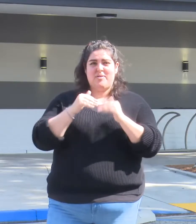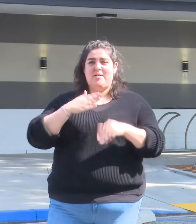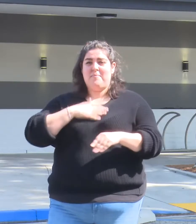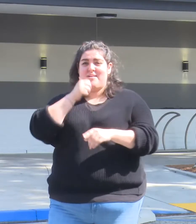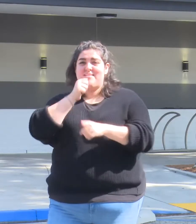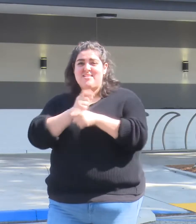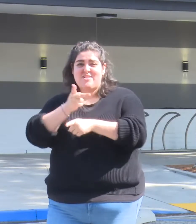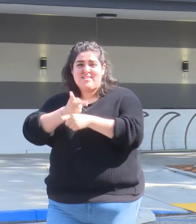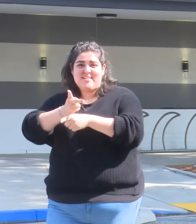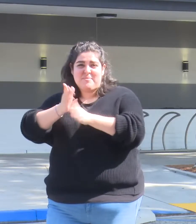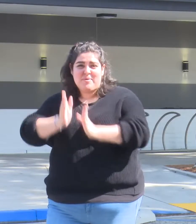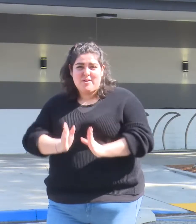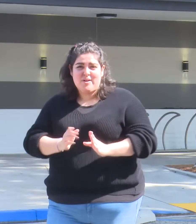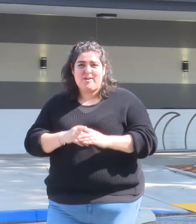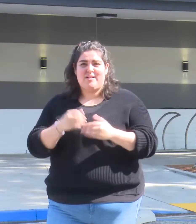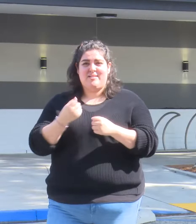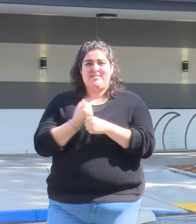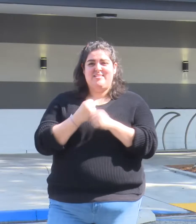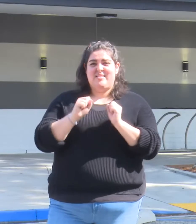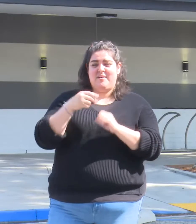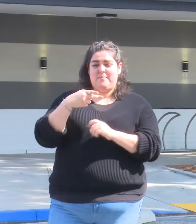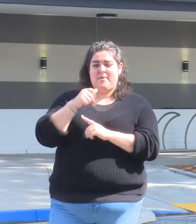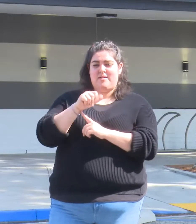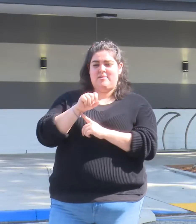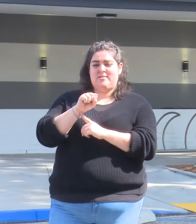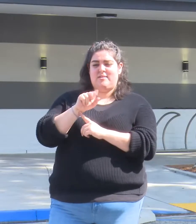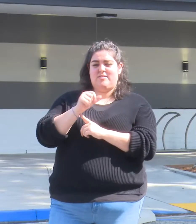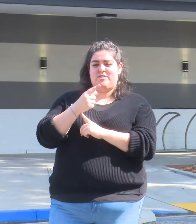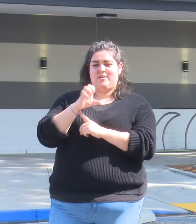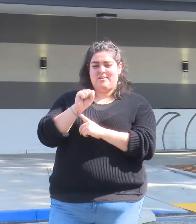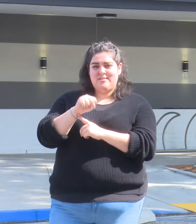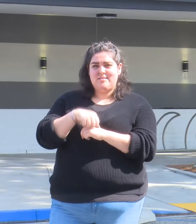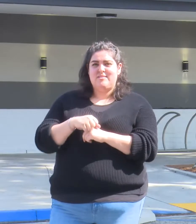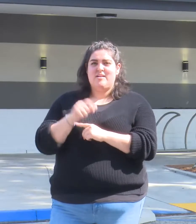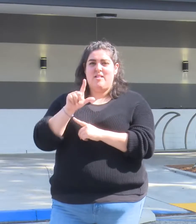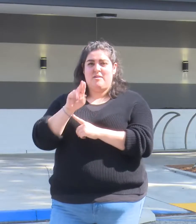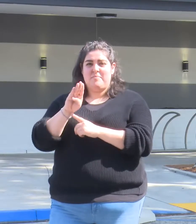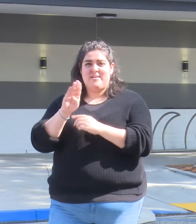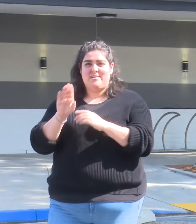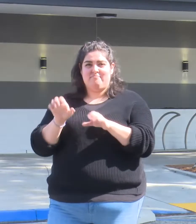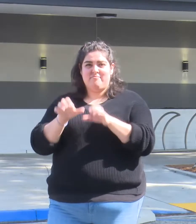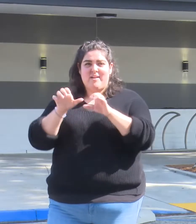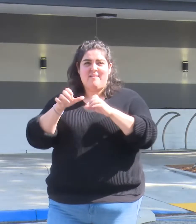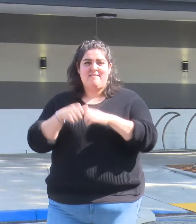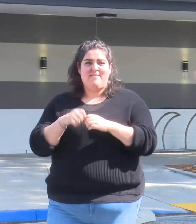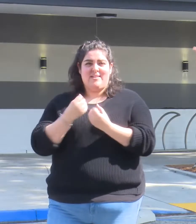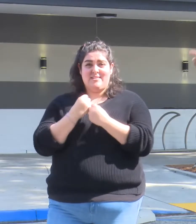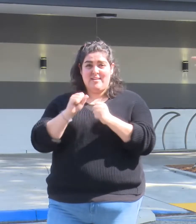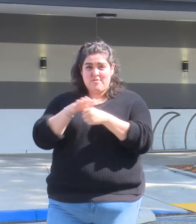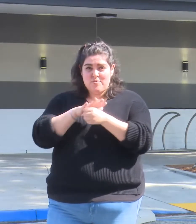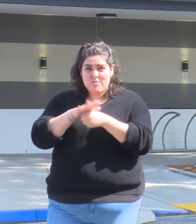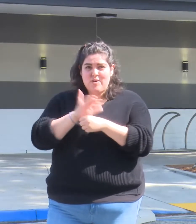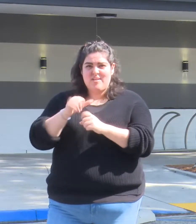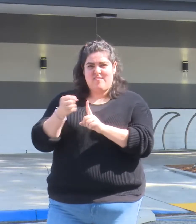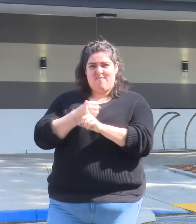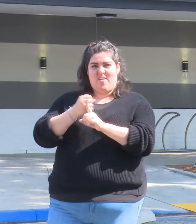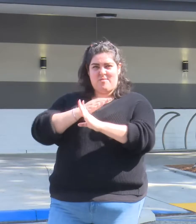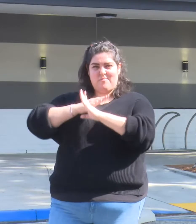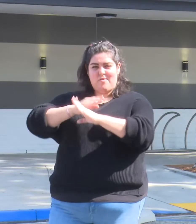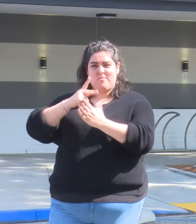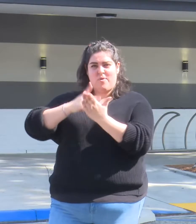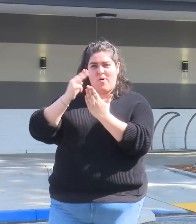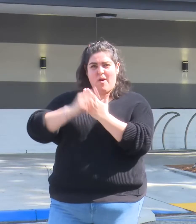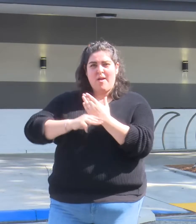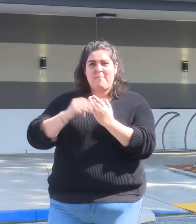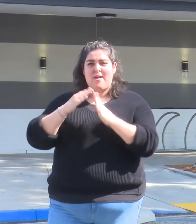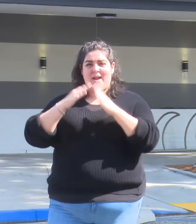is here. Safe Passages Program is here. Long Beach Activating Safe Communities, that's our violence prevention plan, anchored right here. Housing